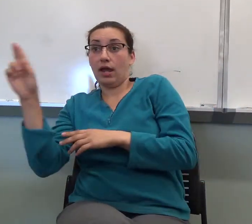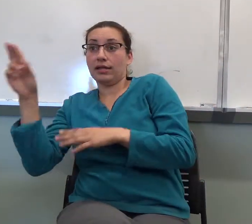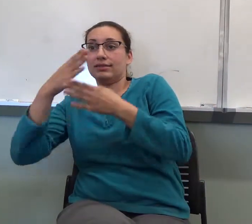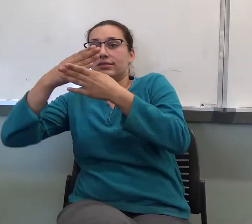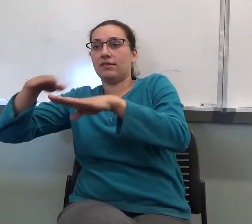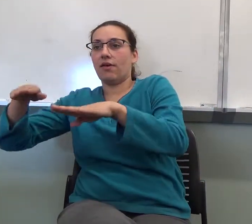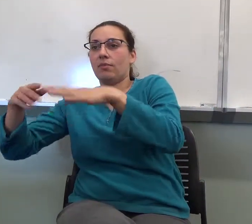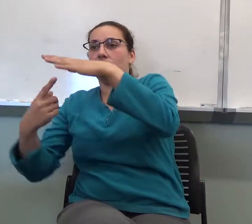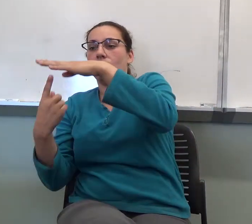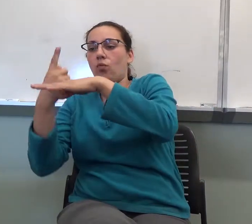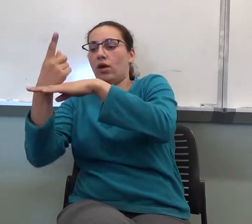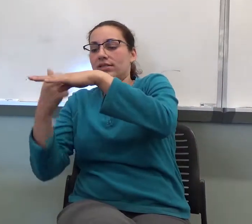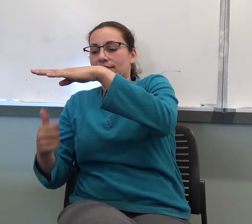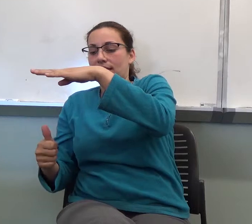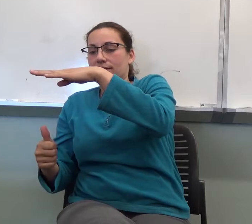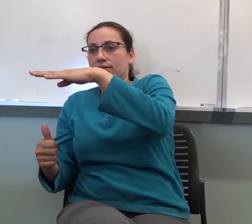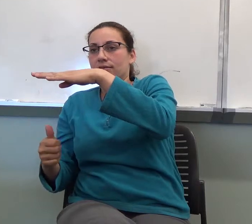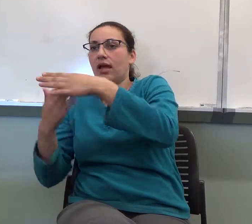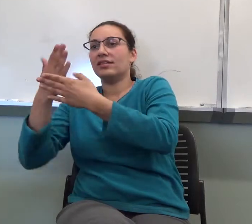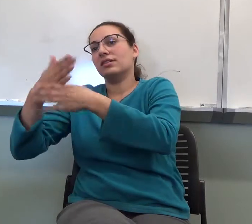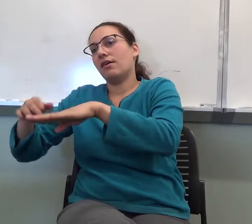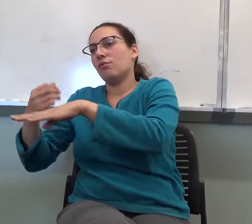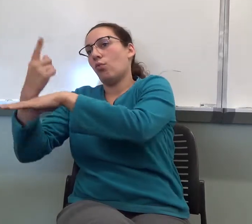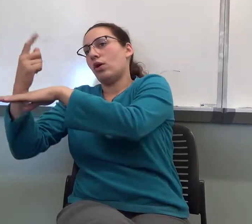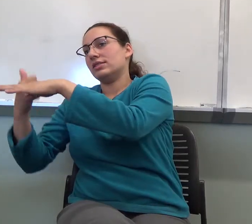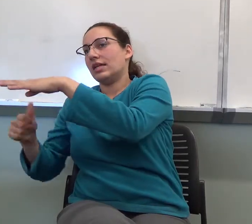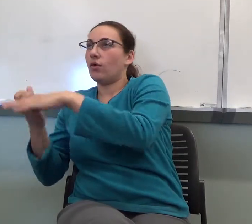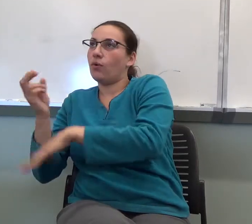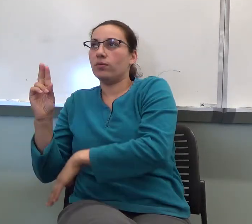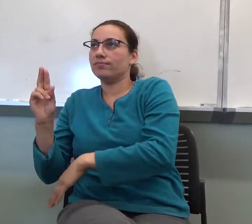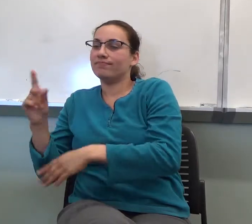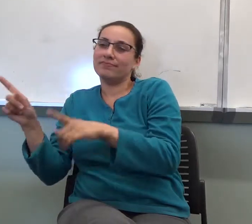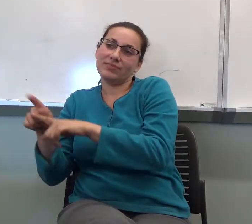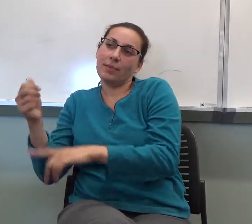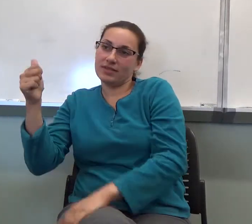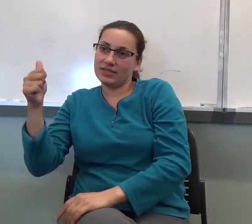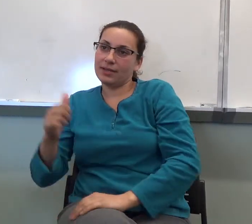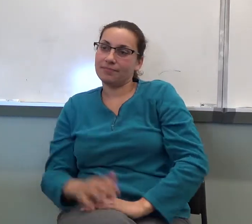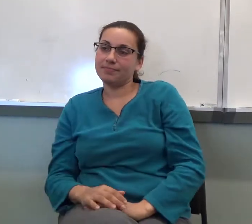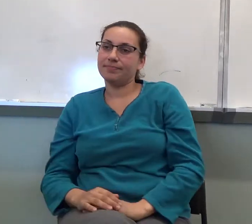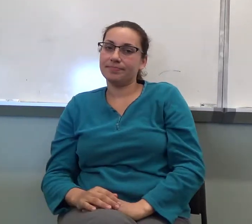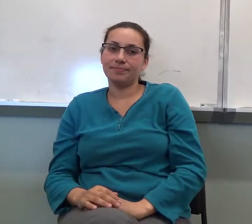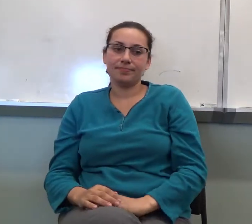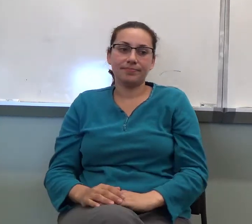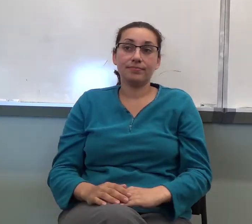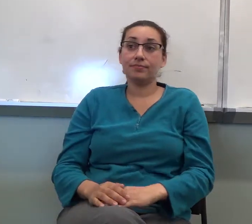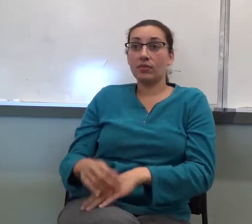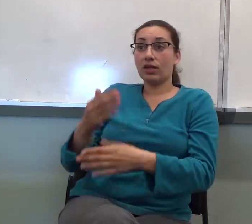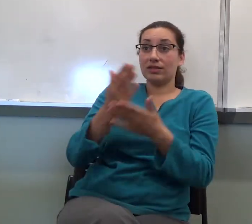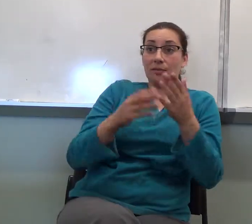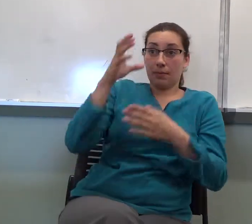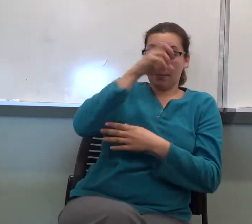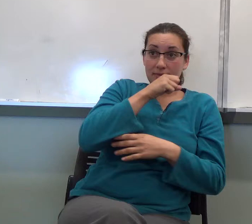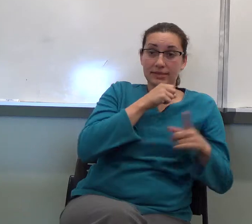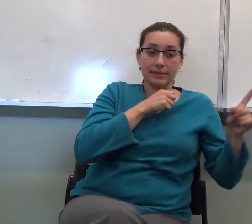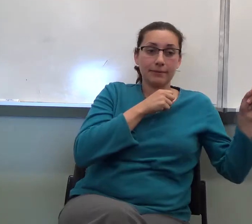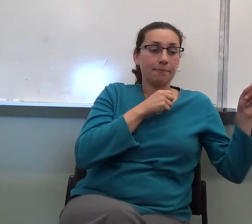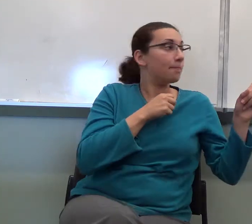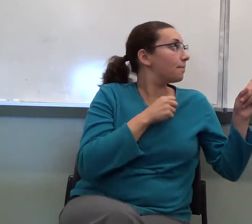by 1/10, or you're dividing by 10, in other words, same thing. All right, now the part that's missing on this is these two,